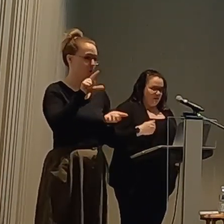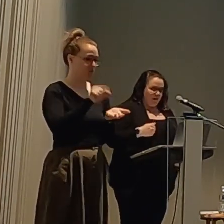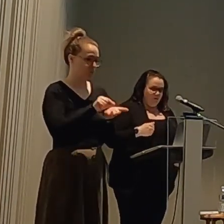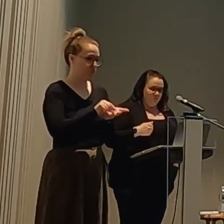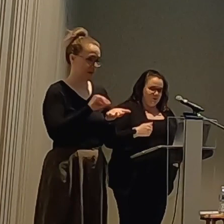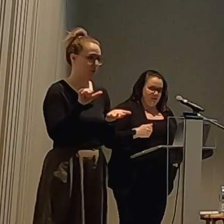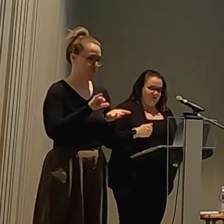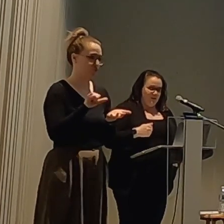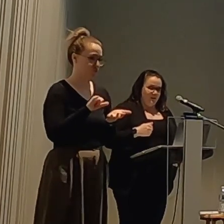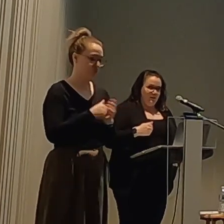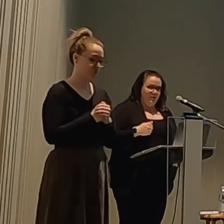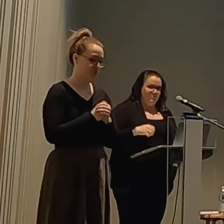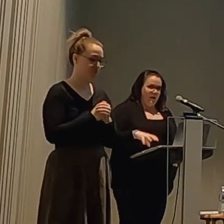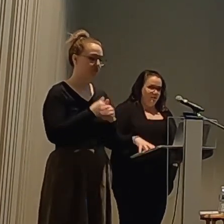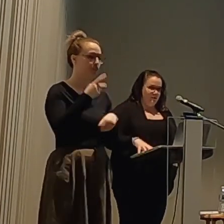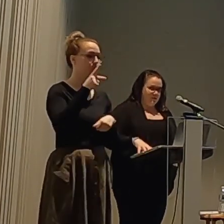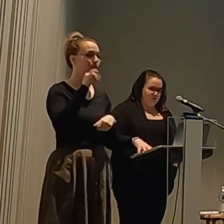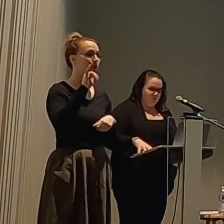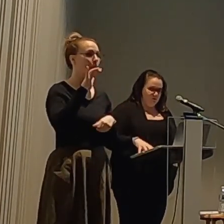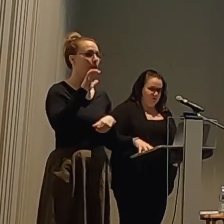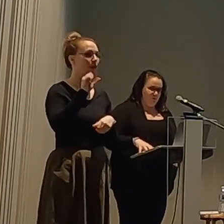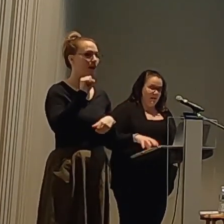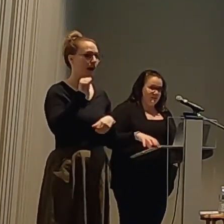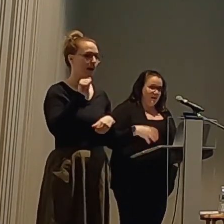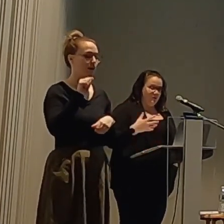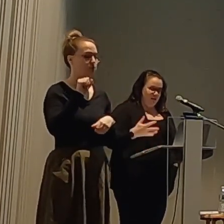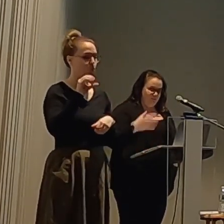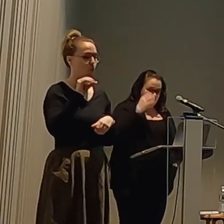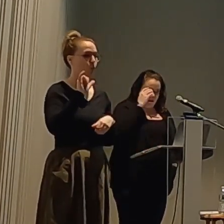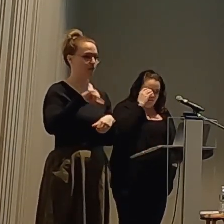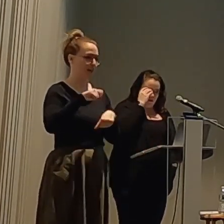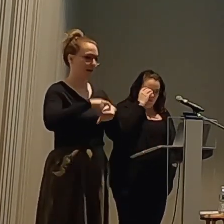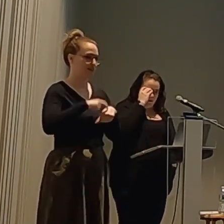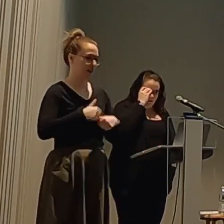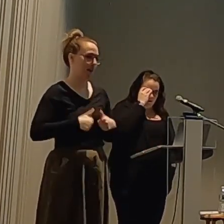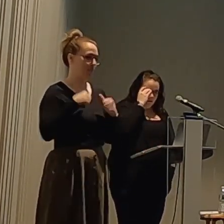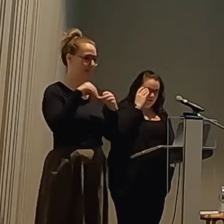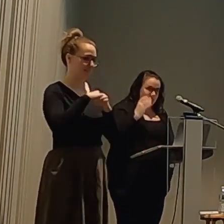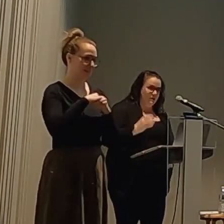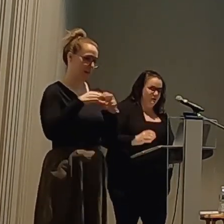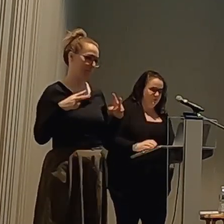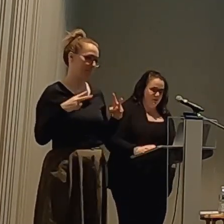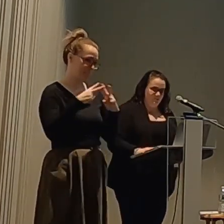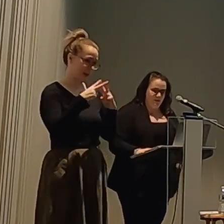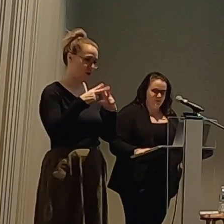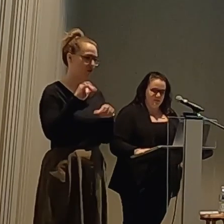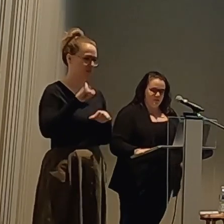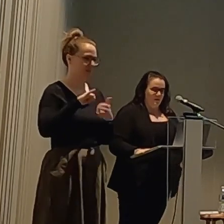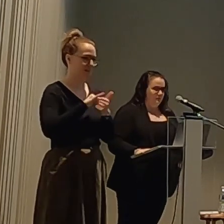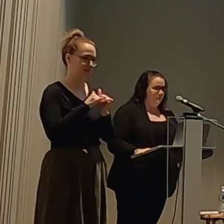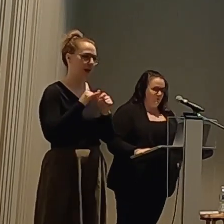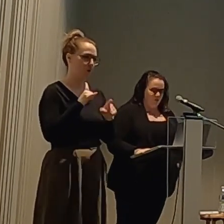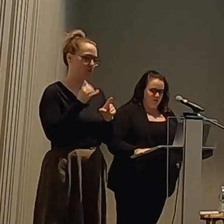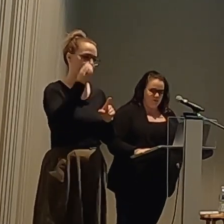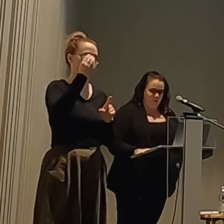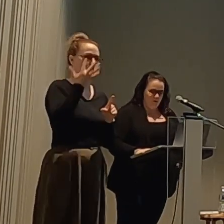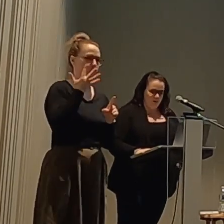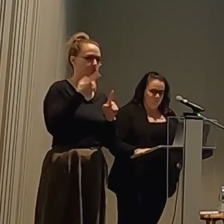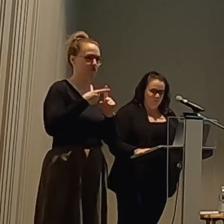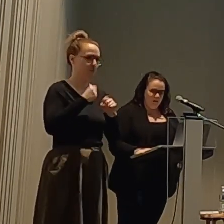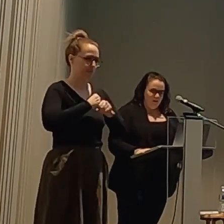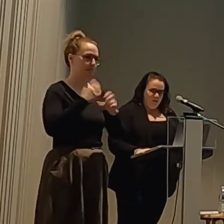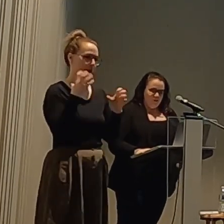Picasso at the time was living in Paris, so that's how he became aware of the events of